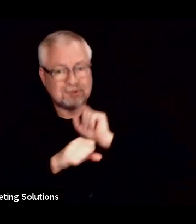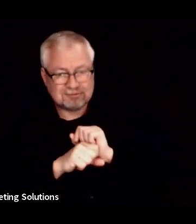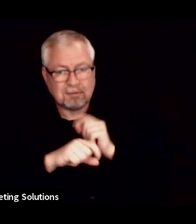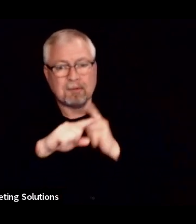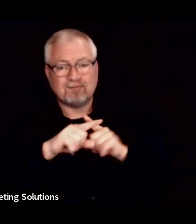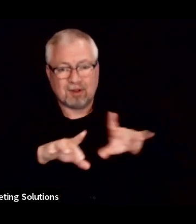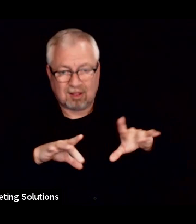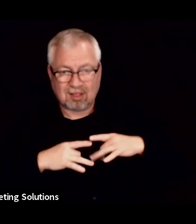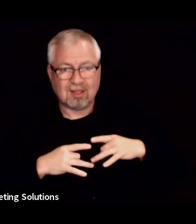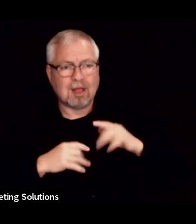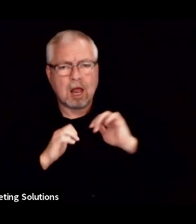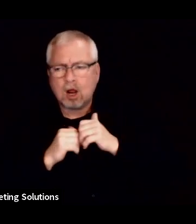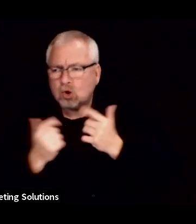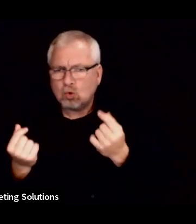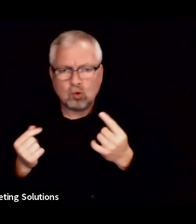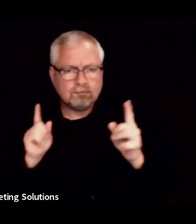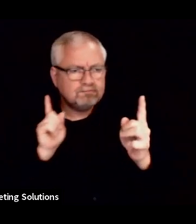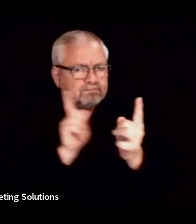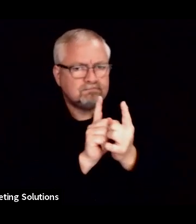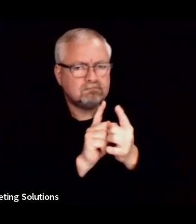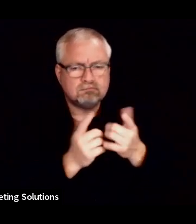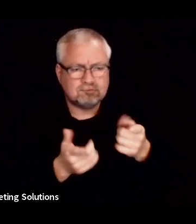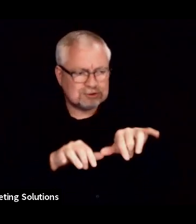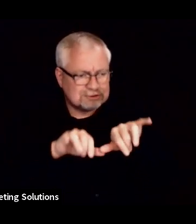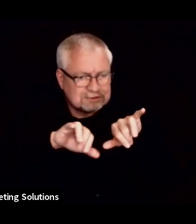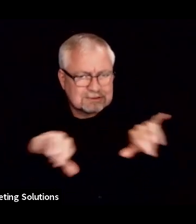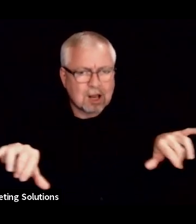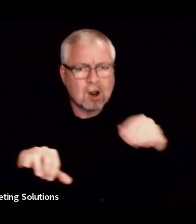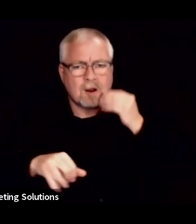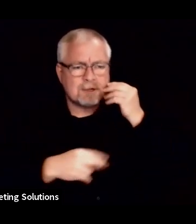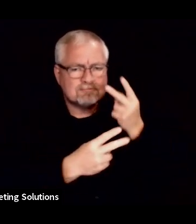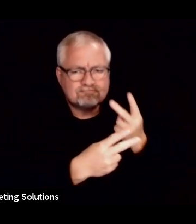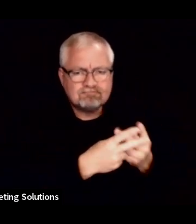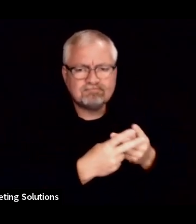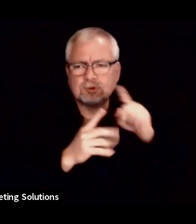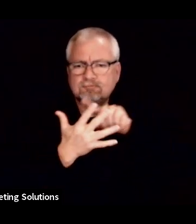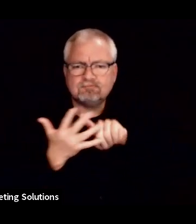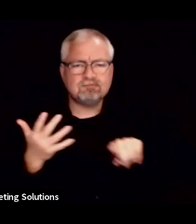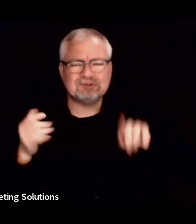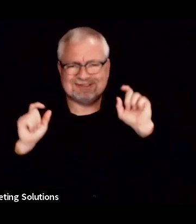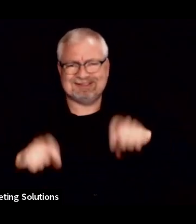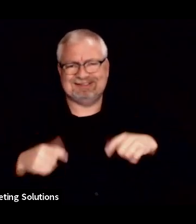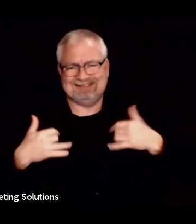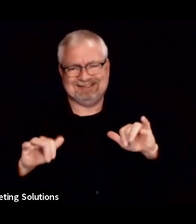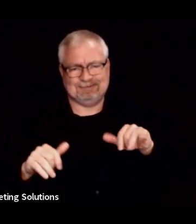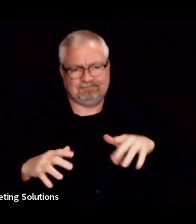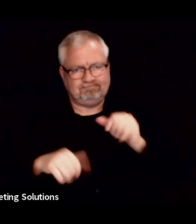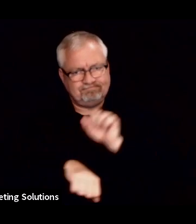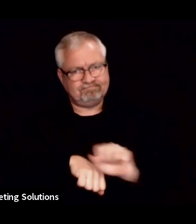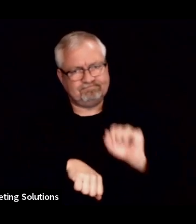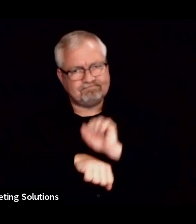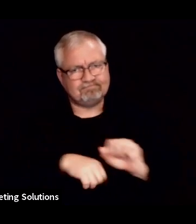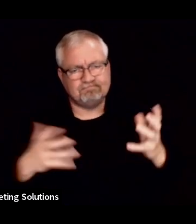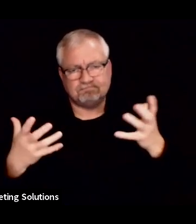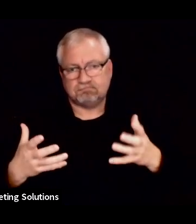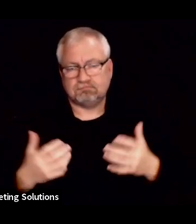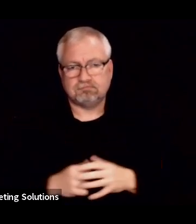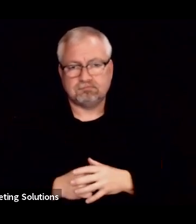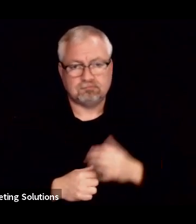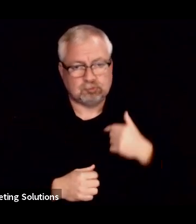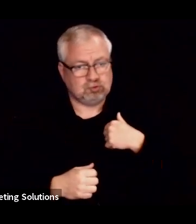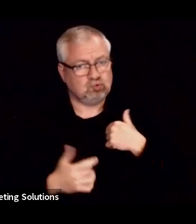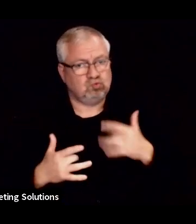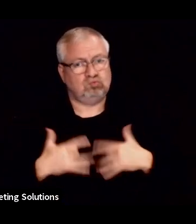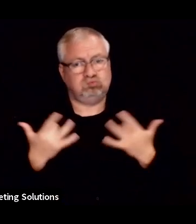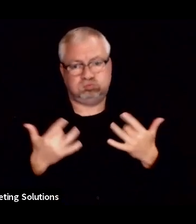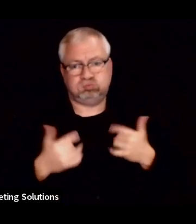protect themselves and others. So to that end, I'm delighted to say we are making good progress